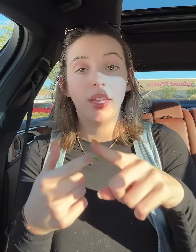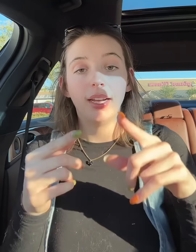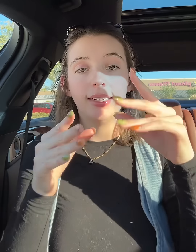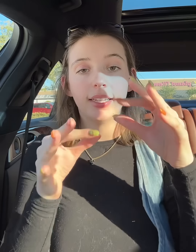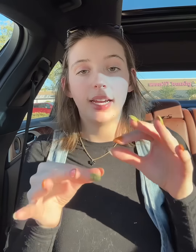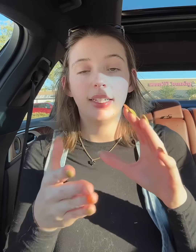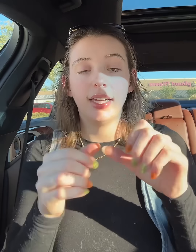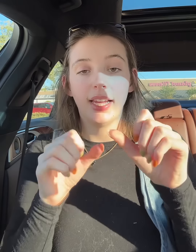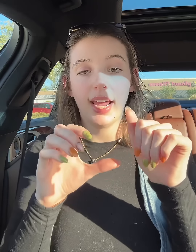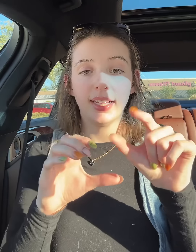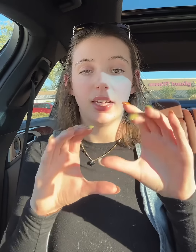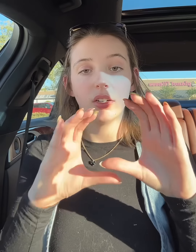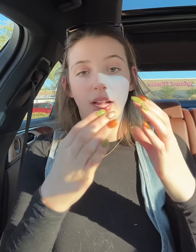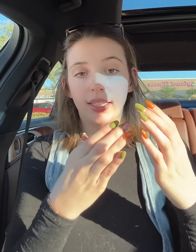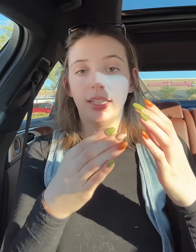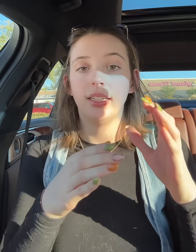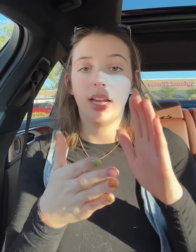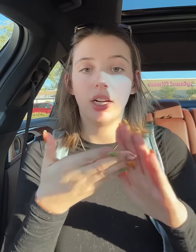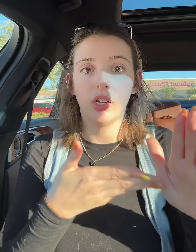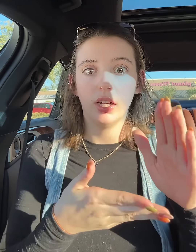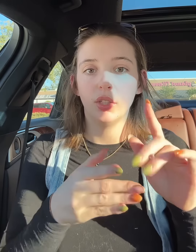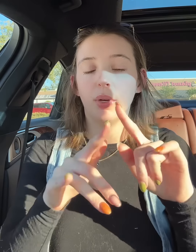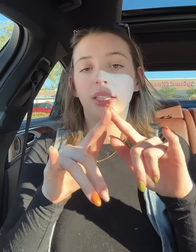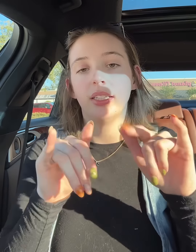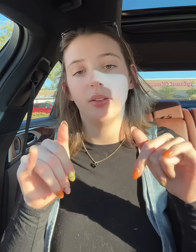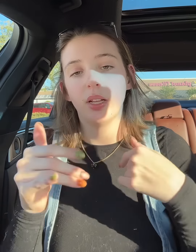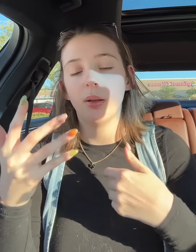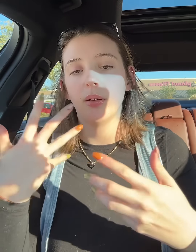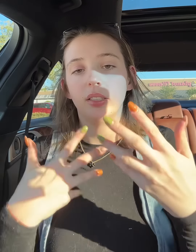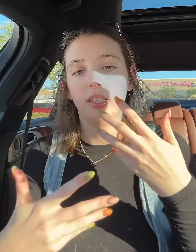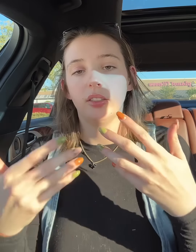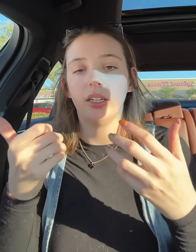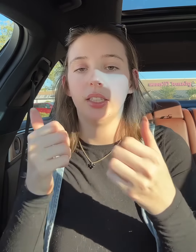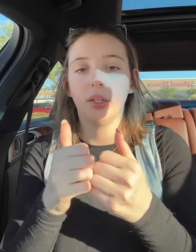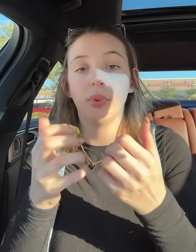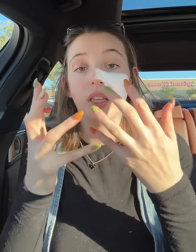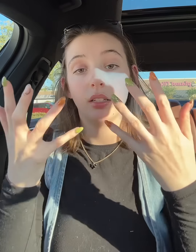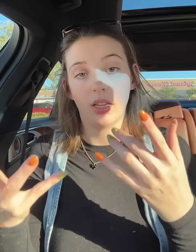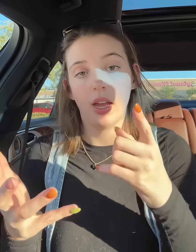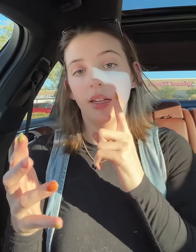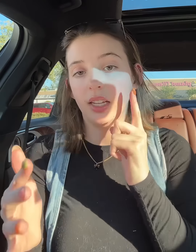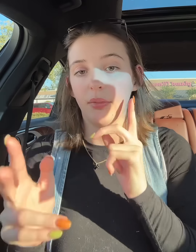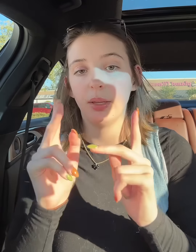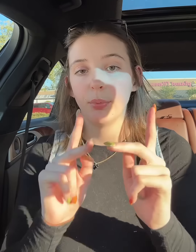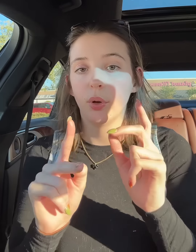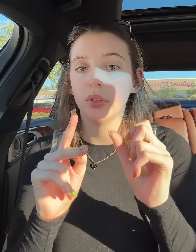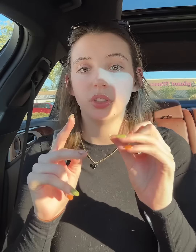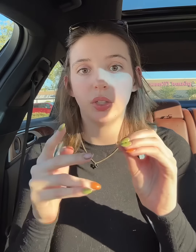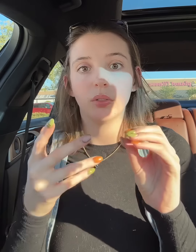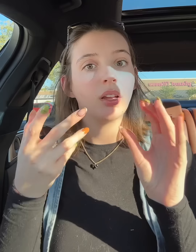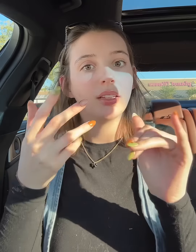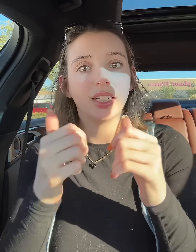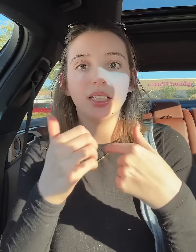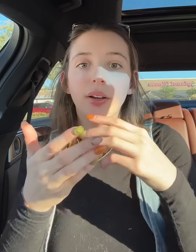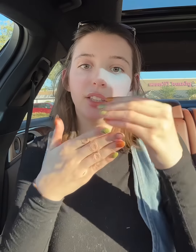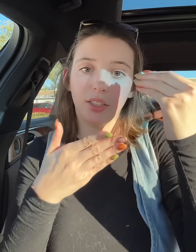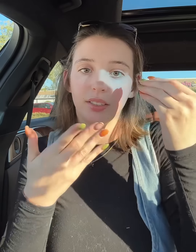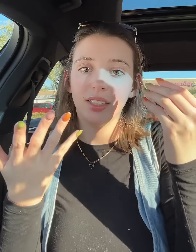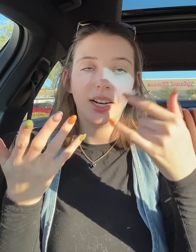I decided to take ASL classes at college, while at the same time I was interacting with a lot of deaf people. So that's how I learned, and I'm